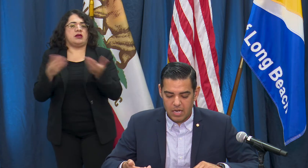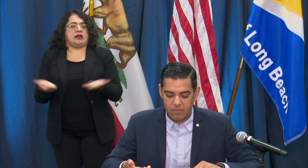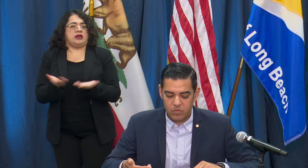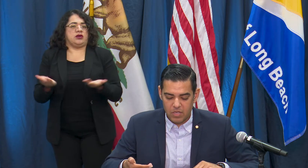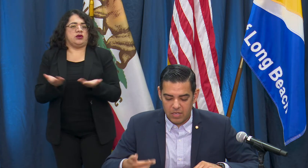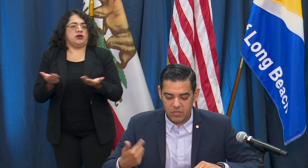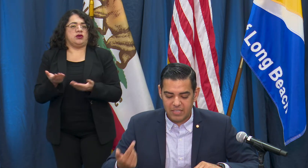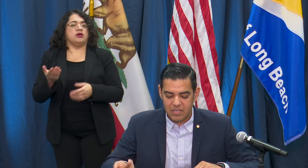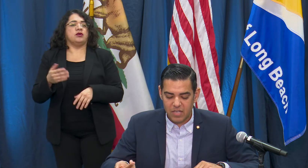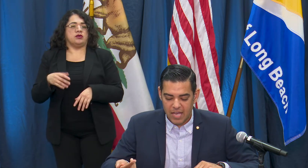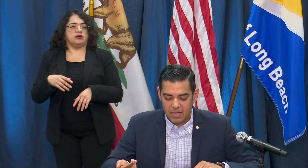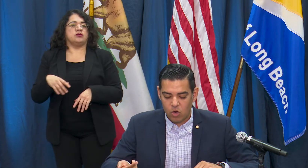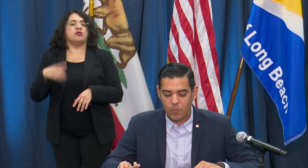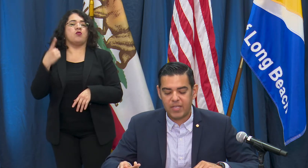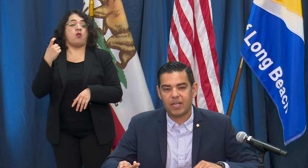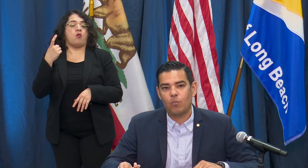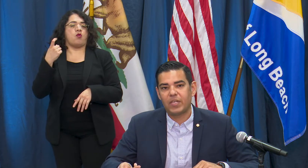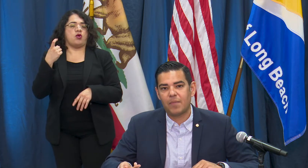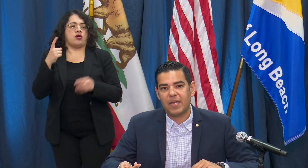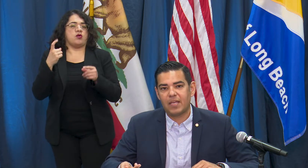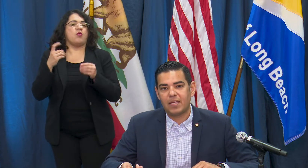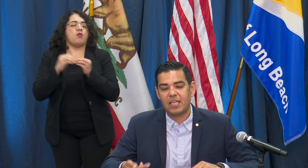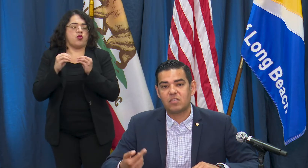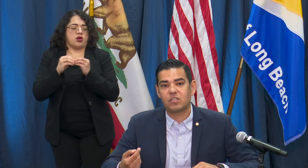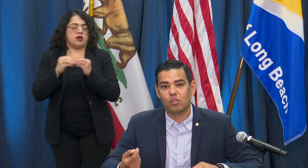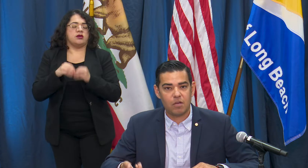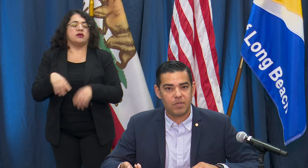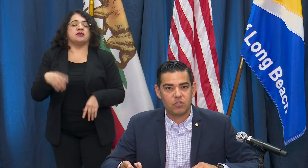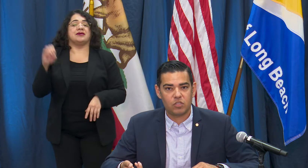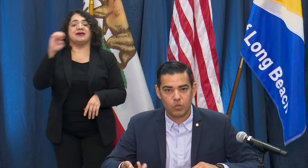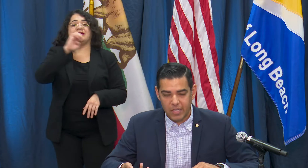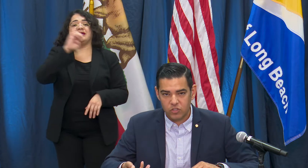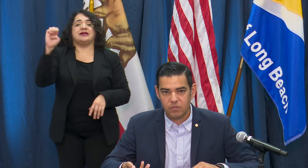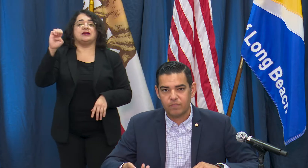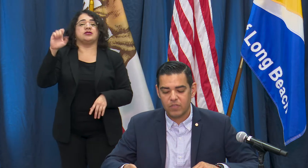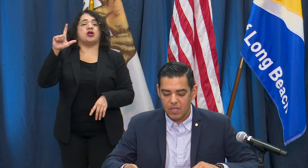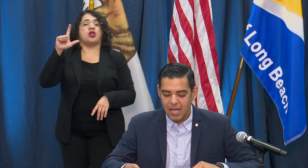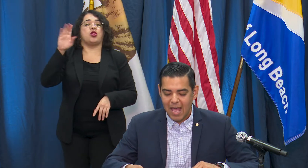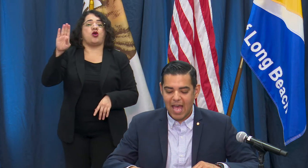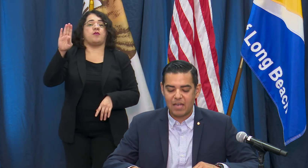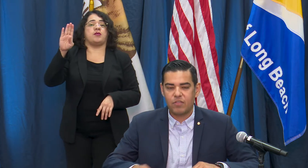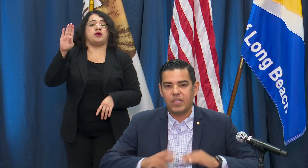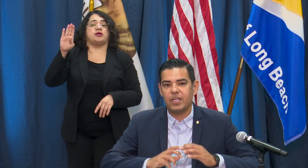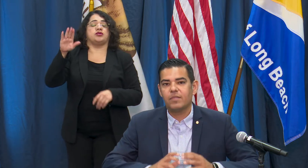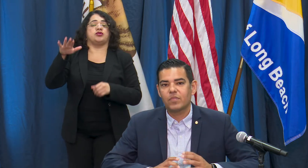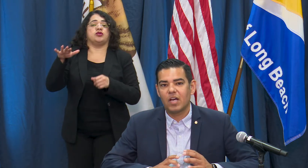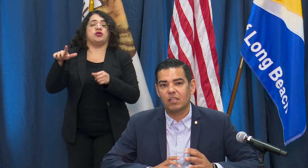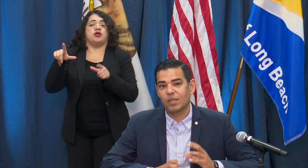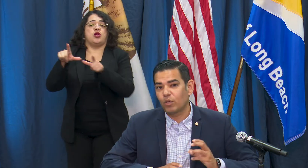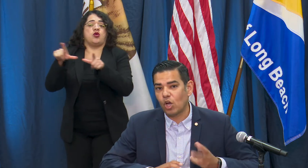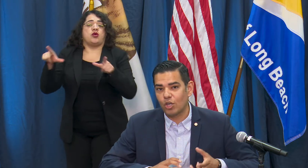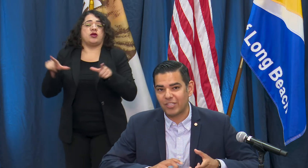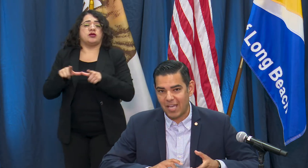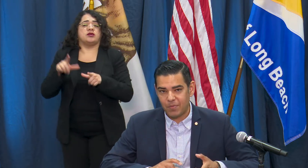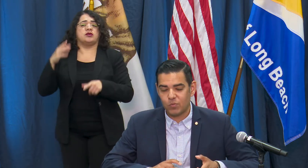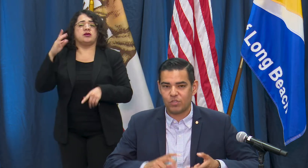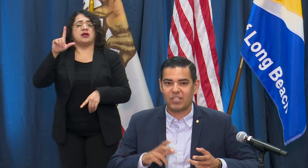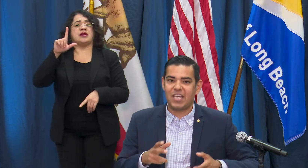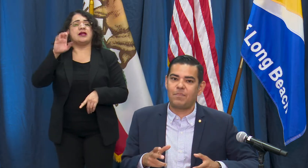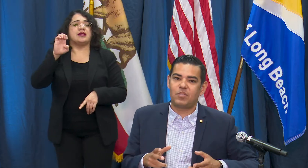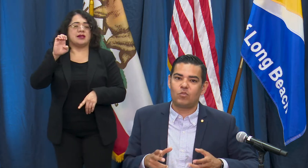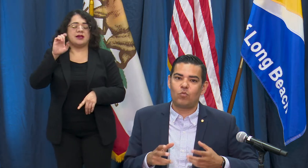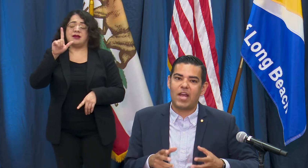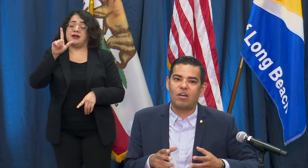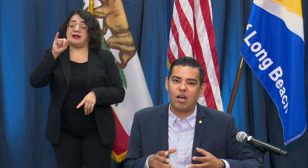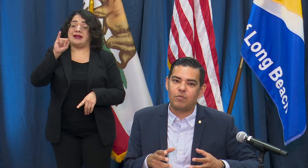are in the days ahead opening up a East Long Beach location at the Liberal Arts campus, which is